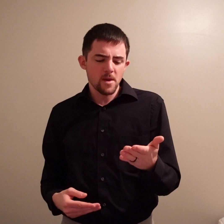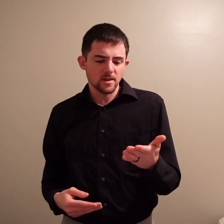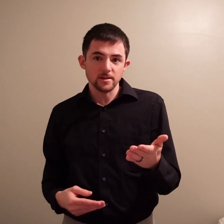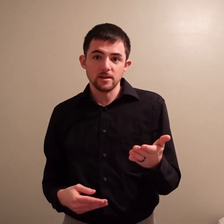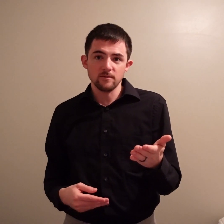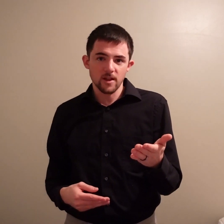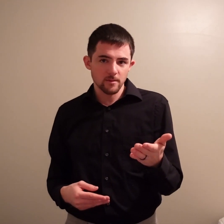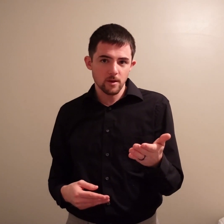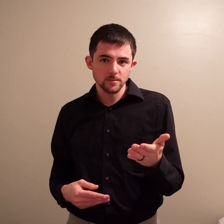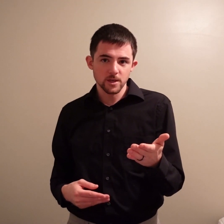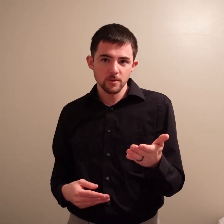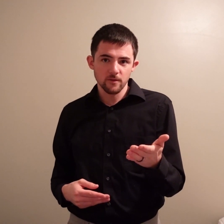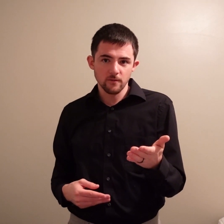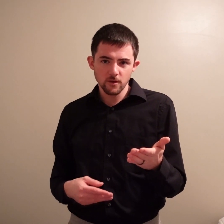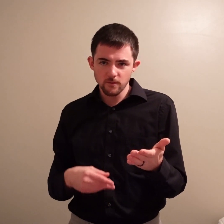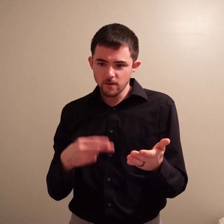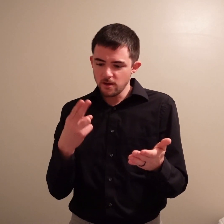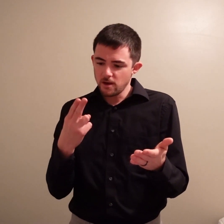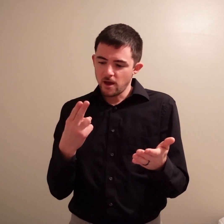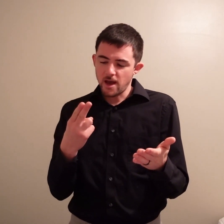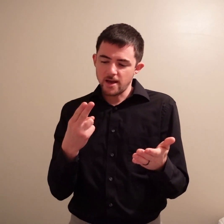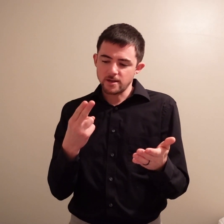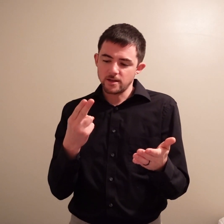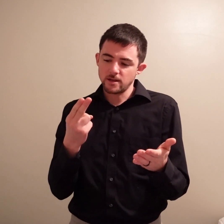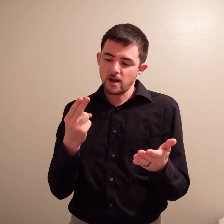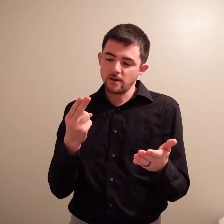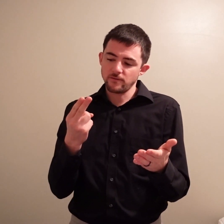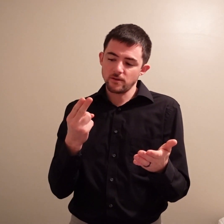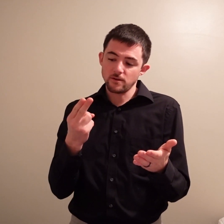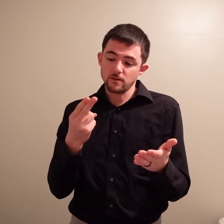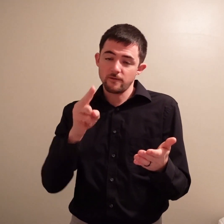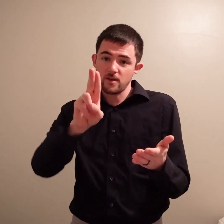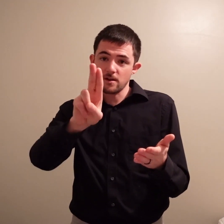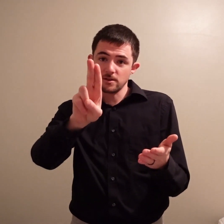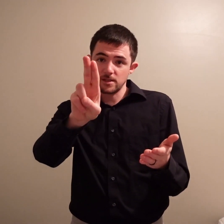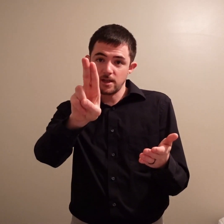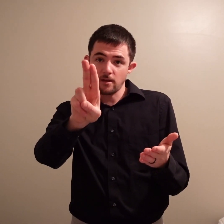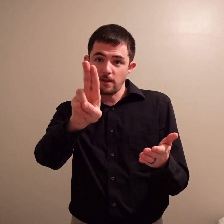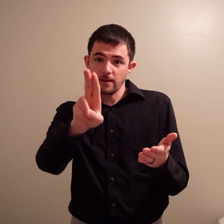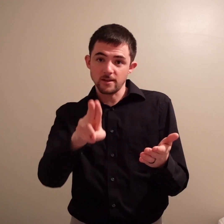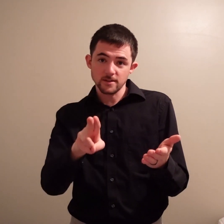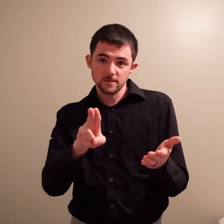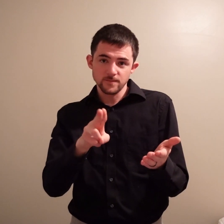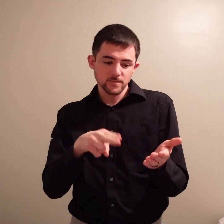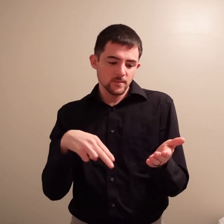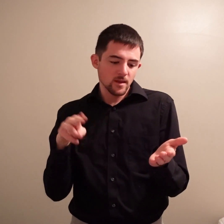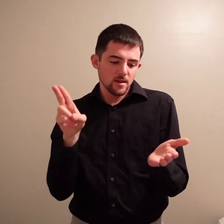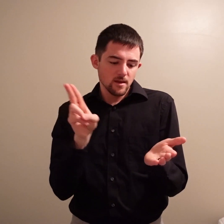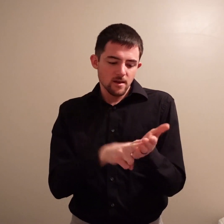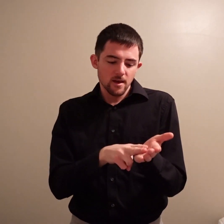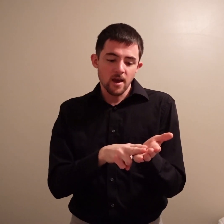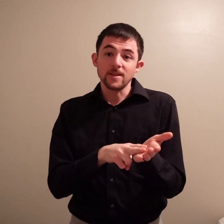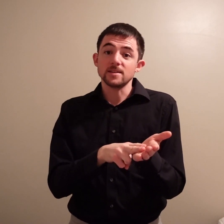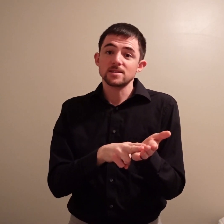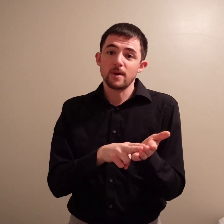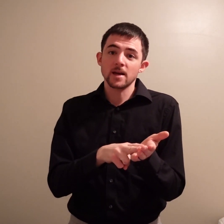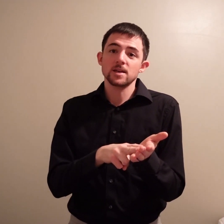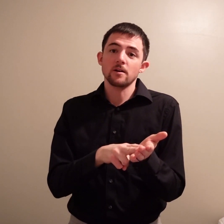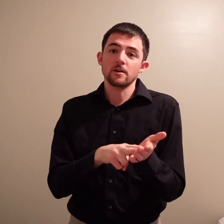that same flat palm shape in front of you and have your fingers together like this, and they smack down on your